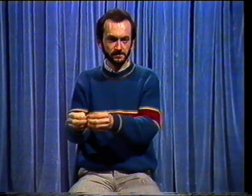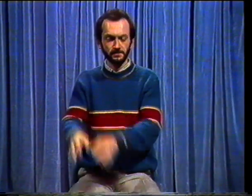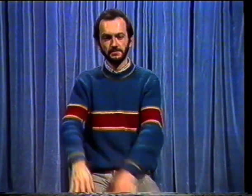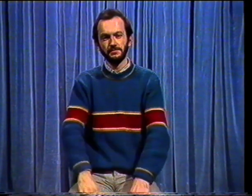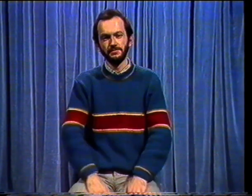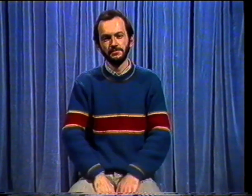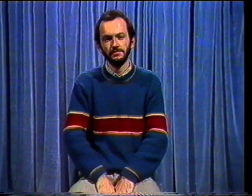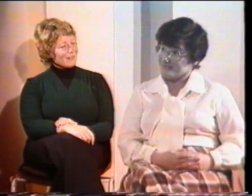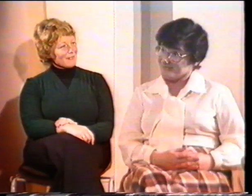fingerspelling.